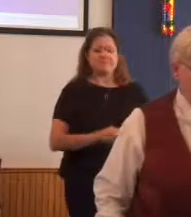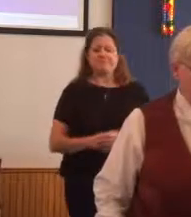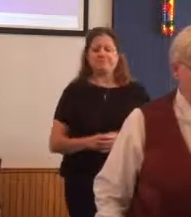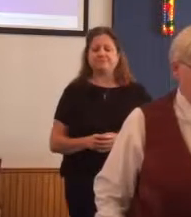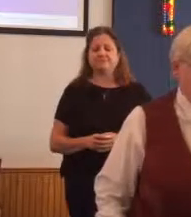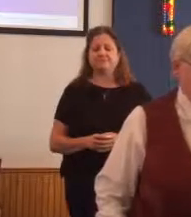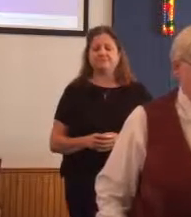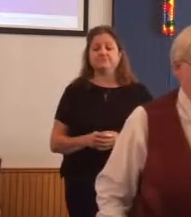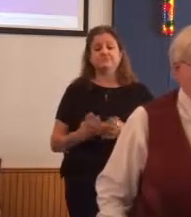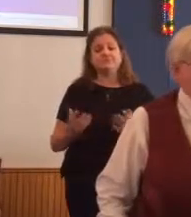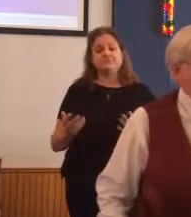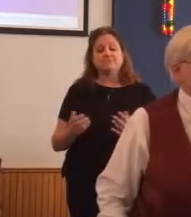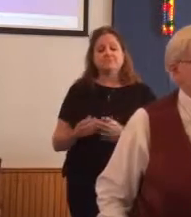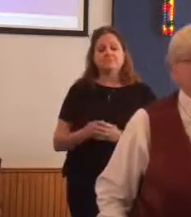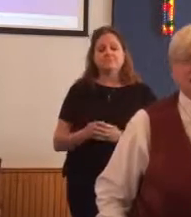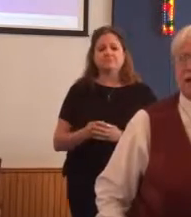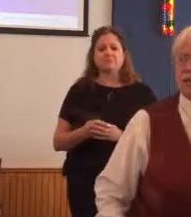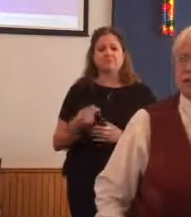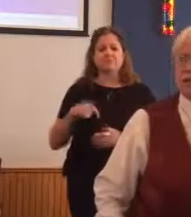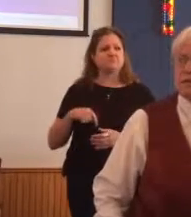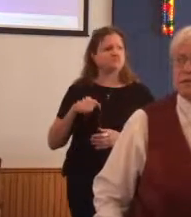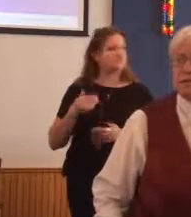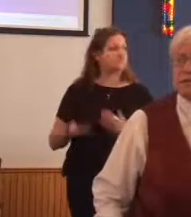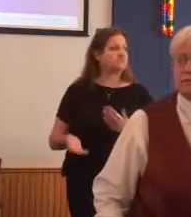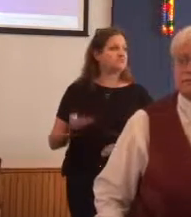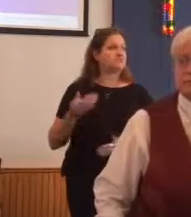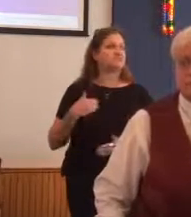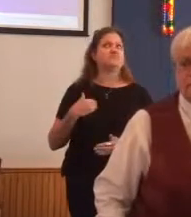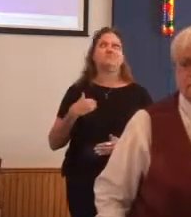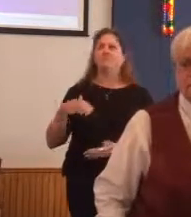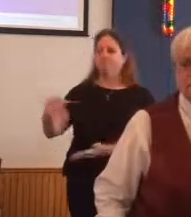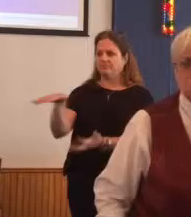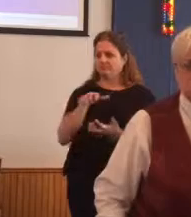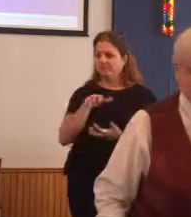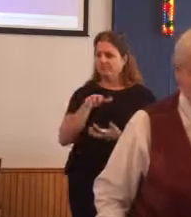but because we can get a big settlement.